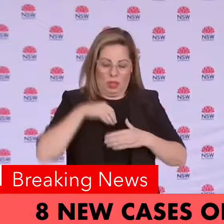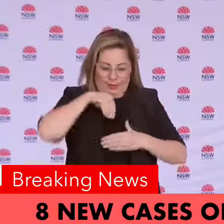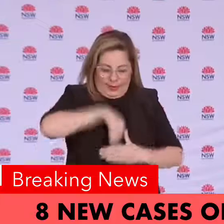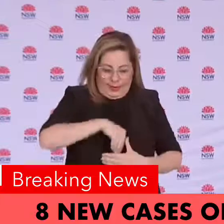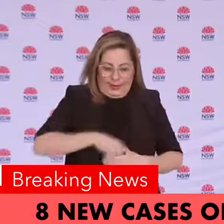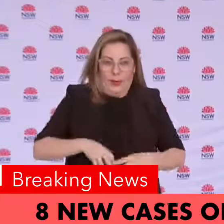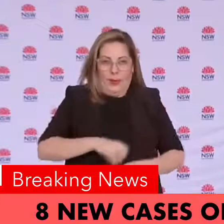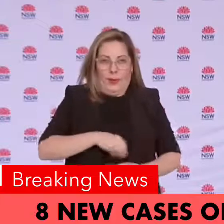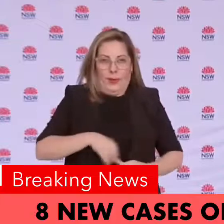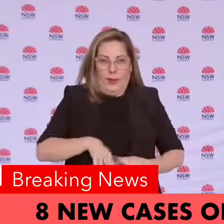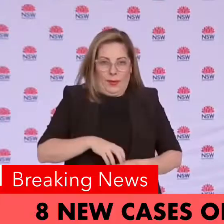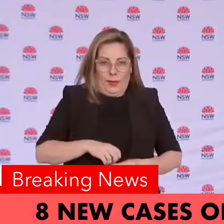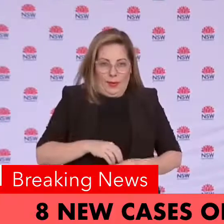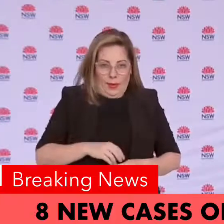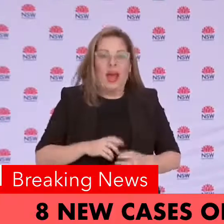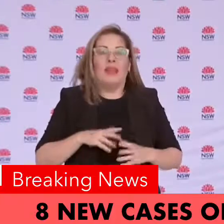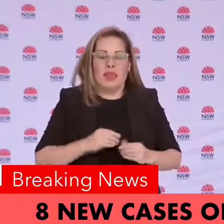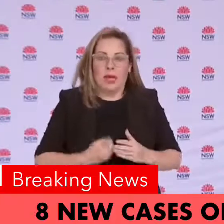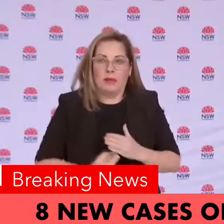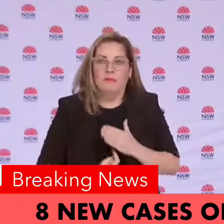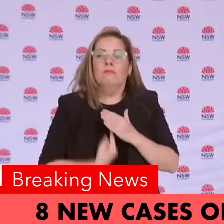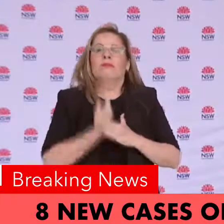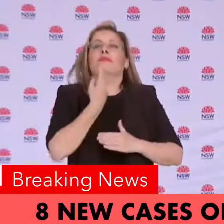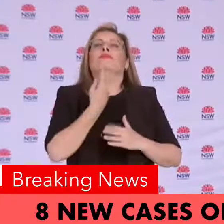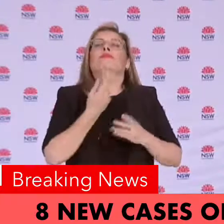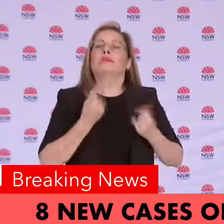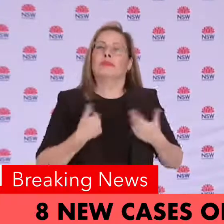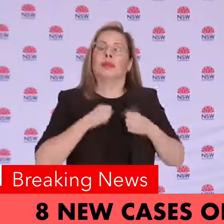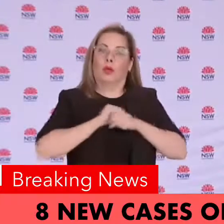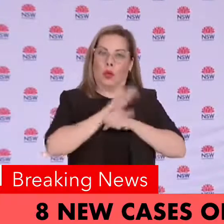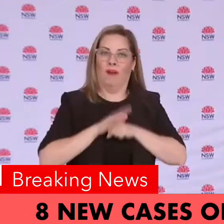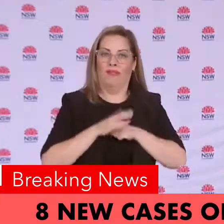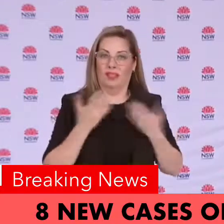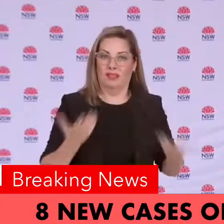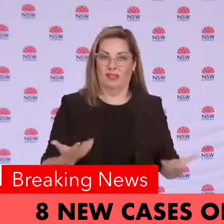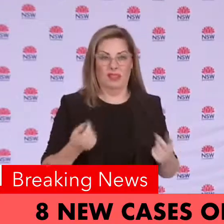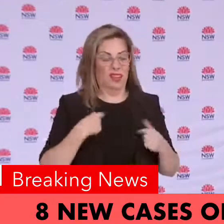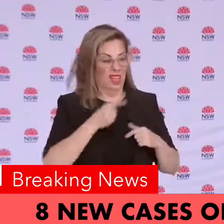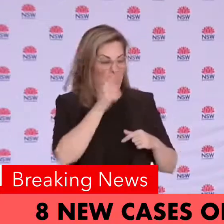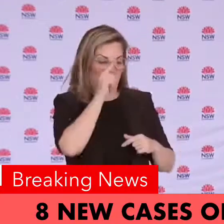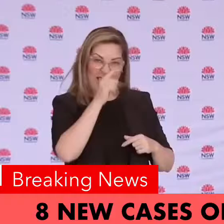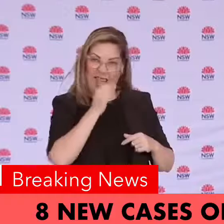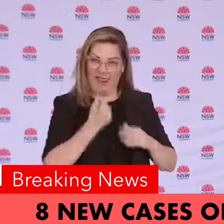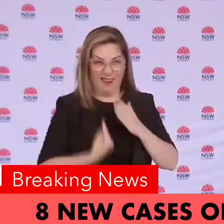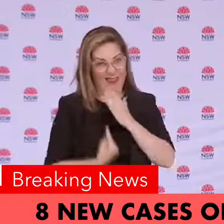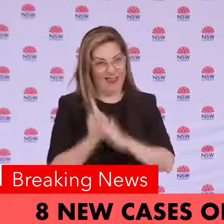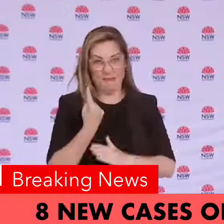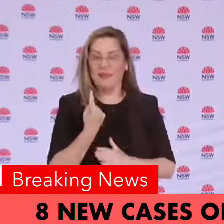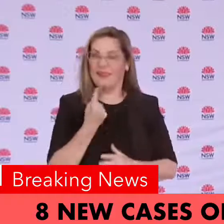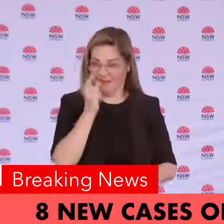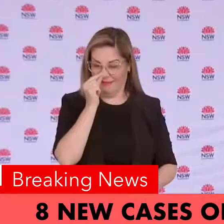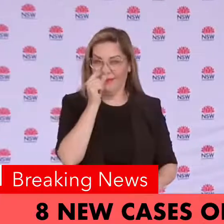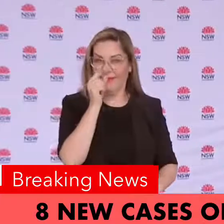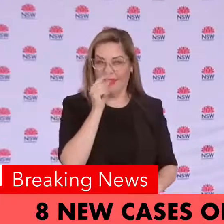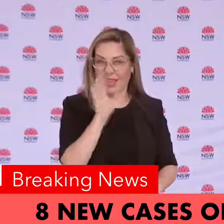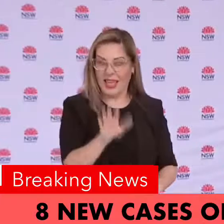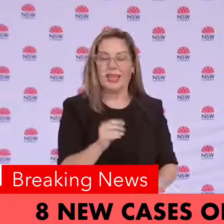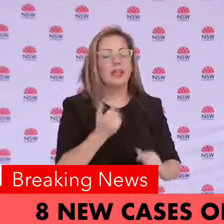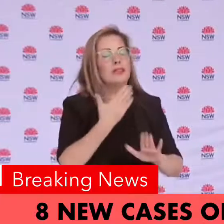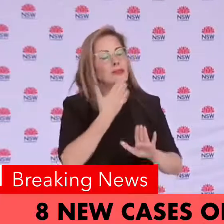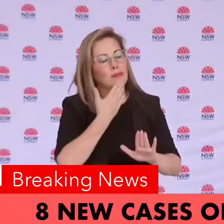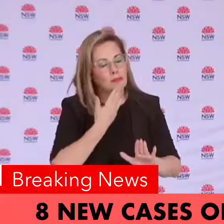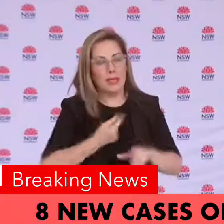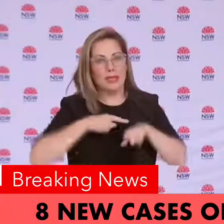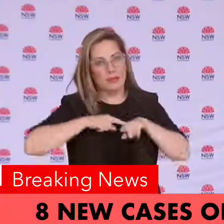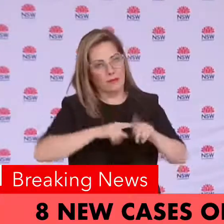14 days, even though you've had a negative test, you might be positive on day 13 or day 12. So please take that advice.